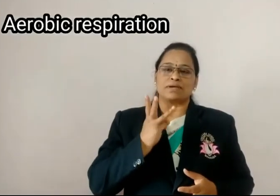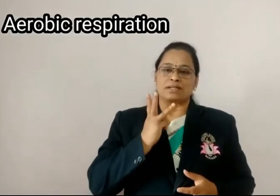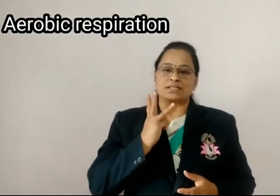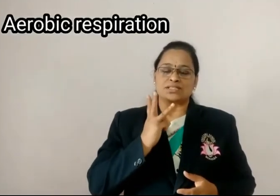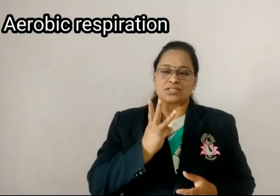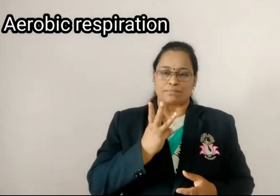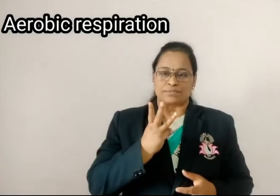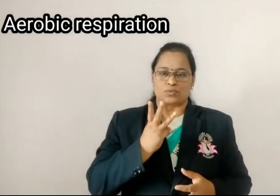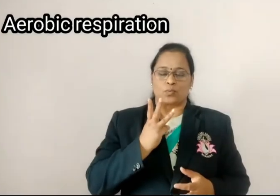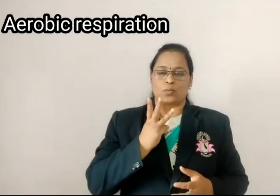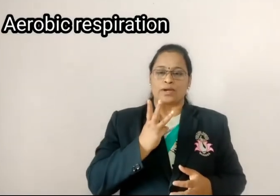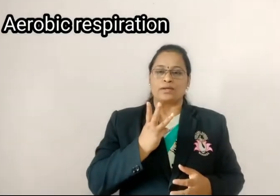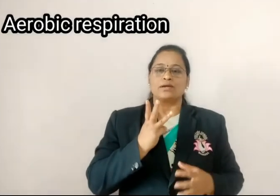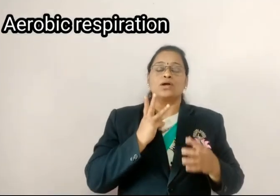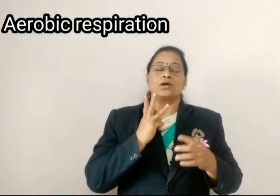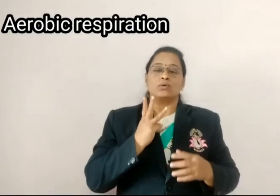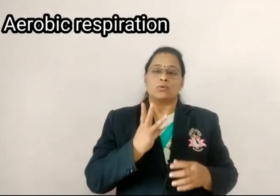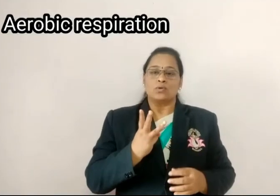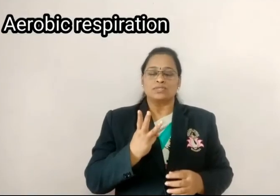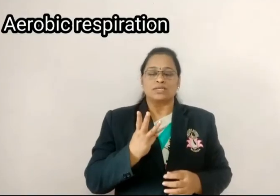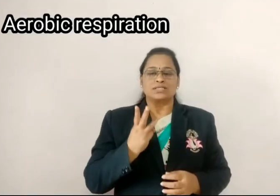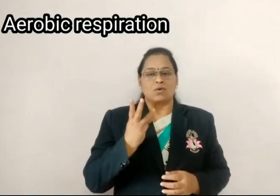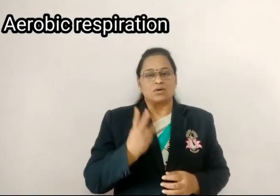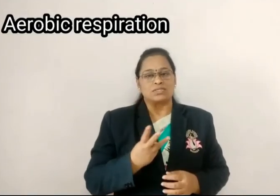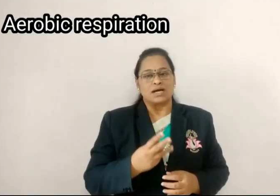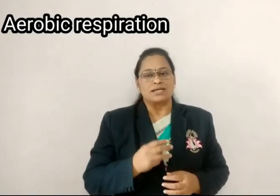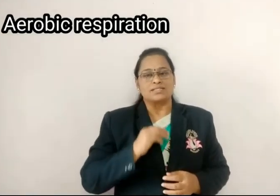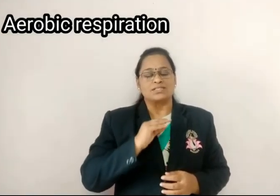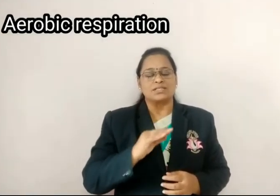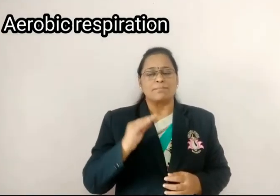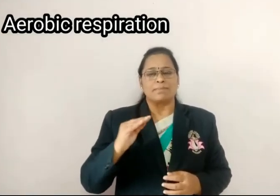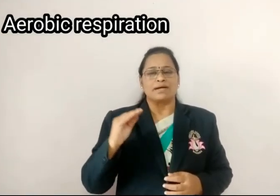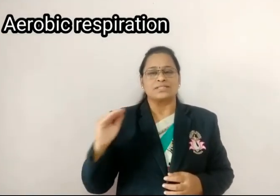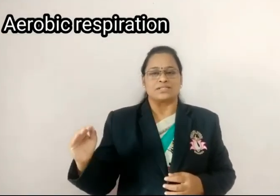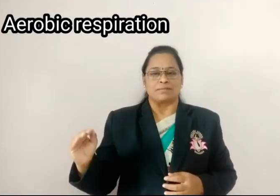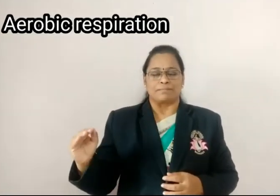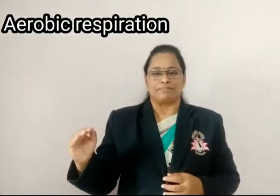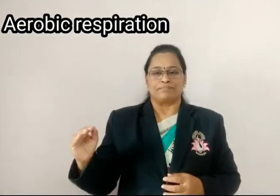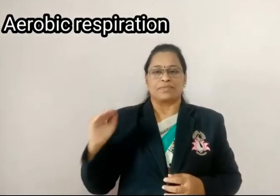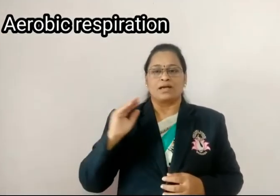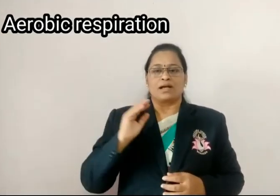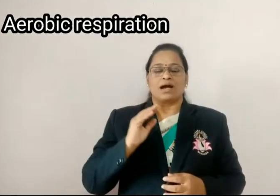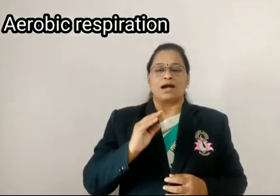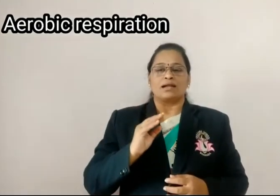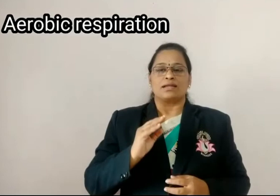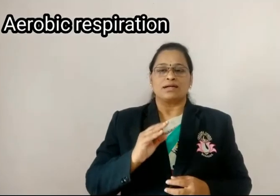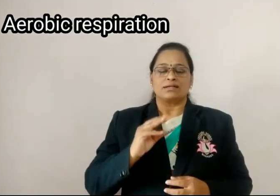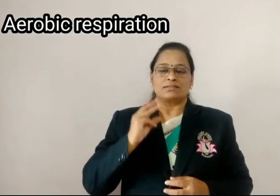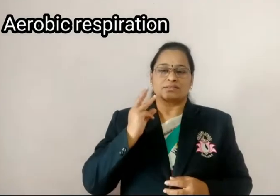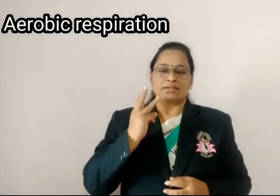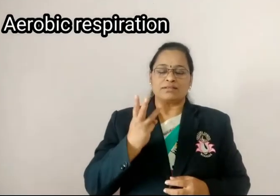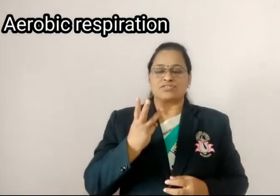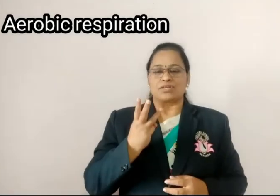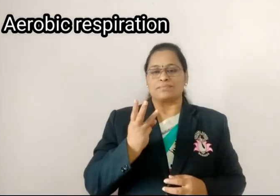main steps where glucose is oxidized step by step. And that three steps